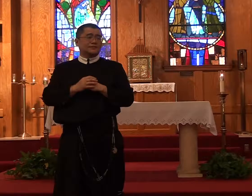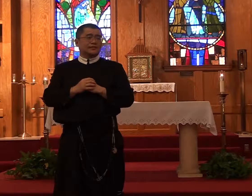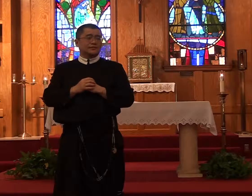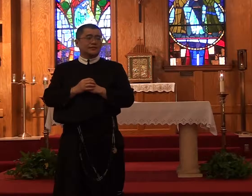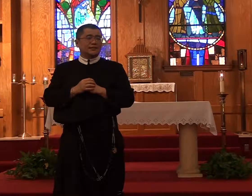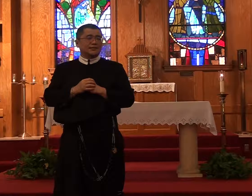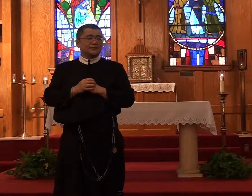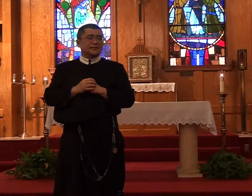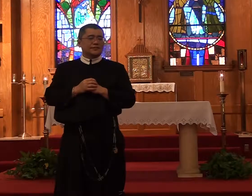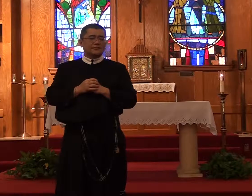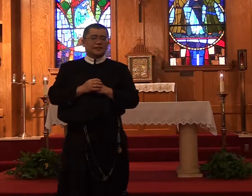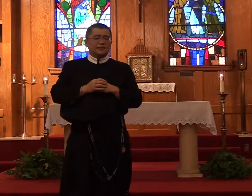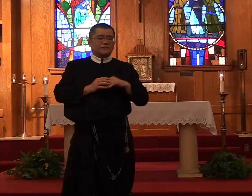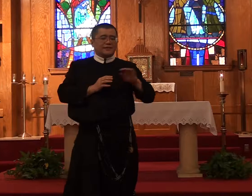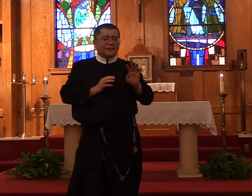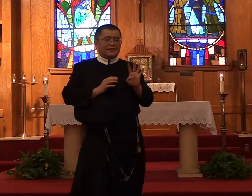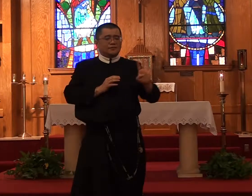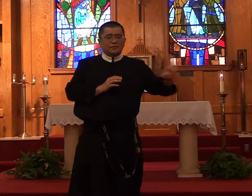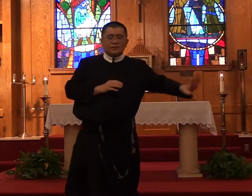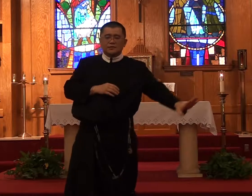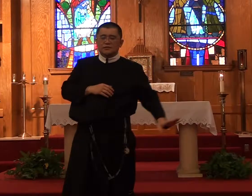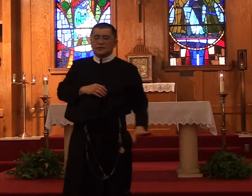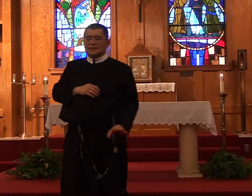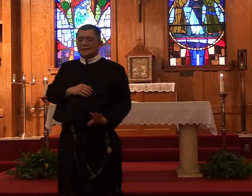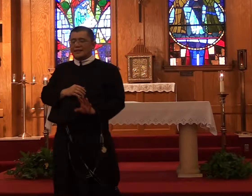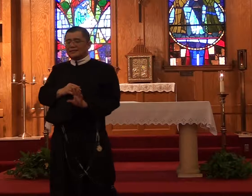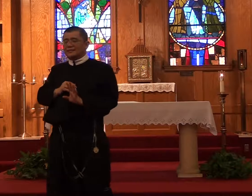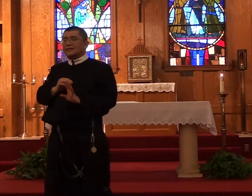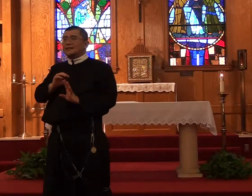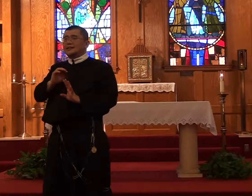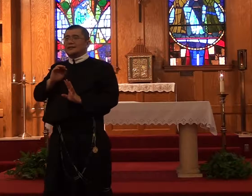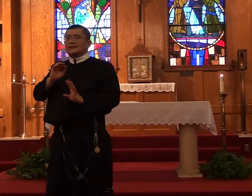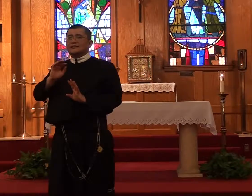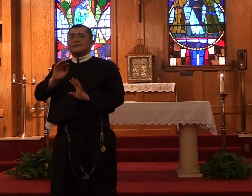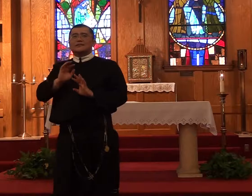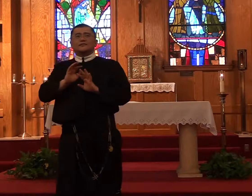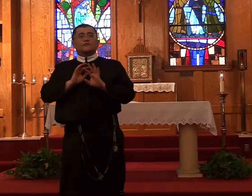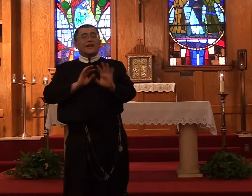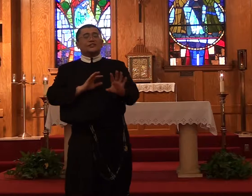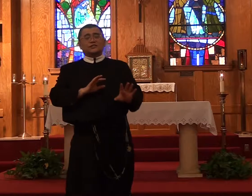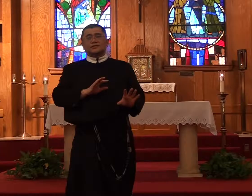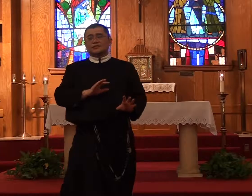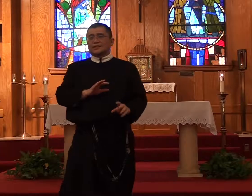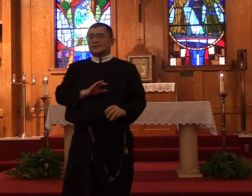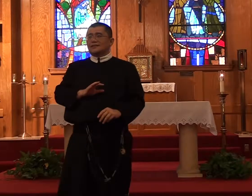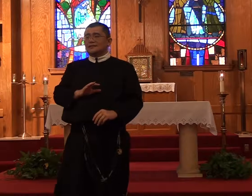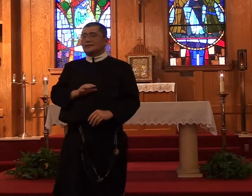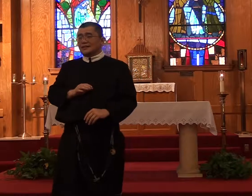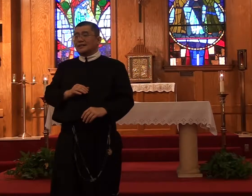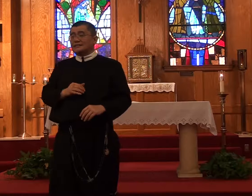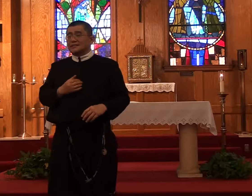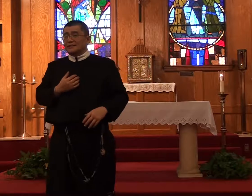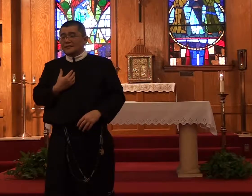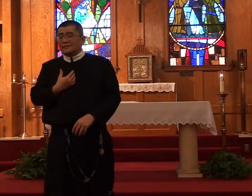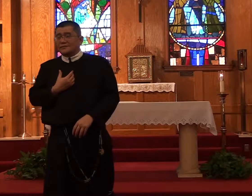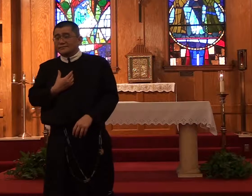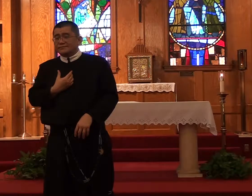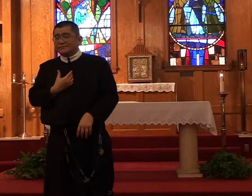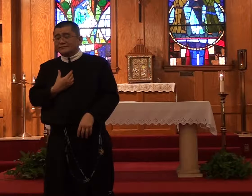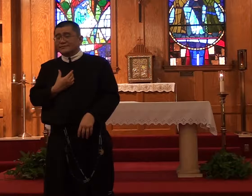himself. So we thought we're going to fight against the world and then against the flesh and then against